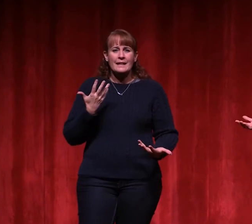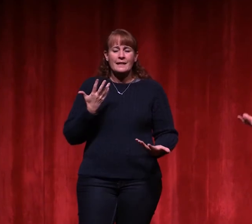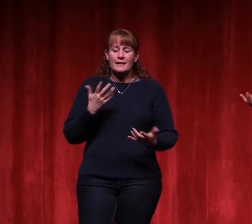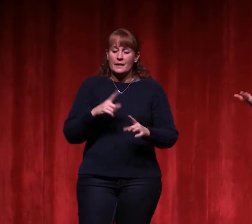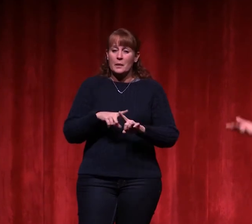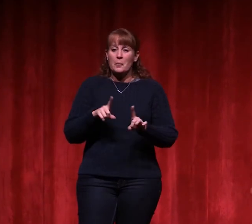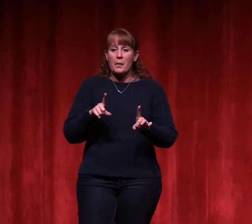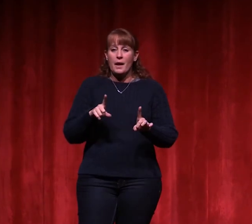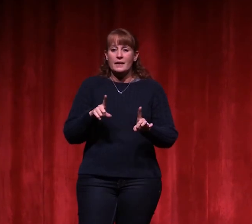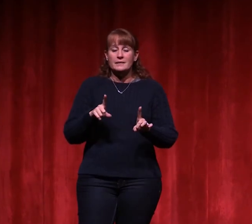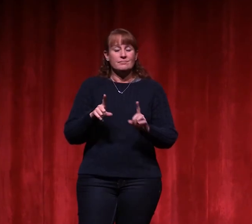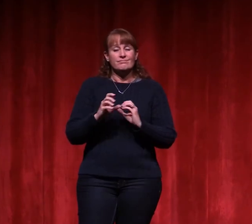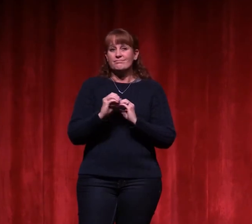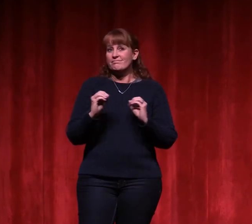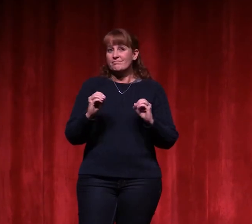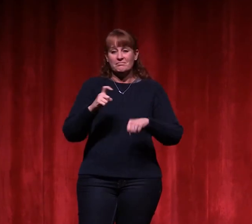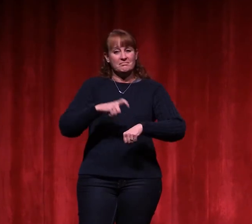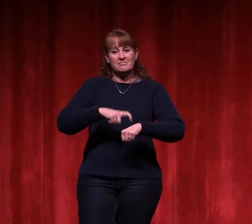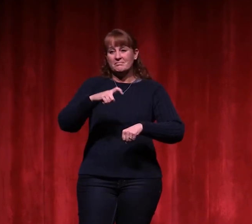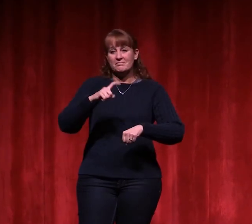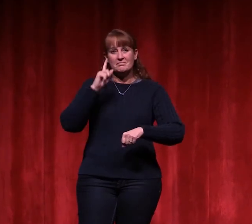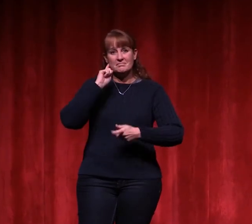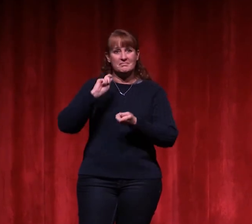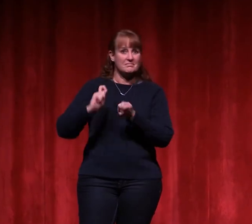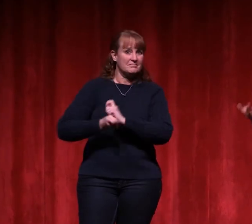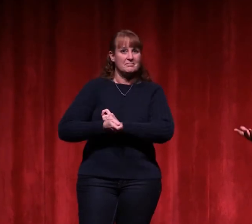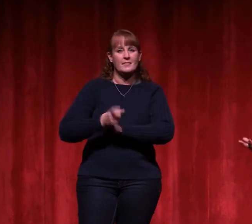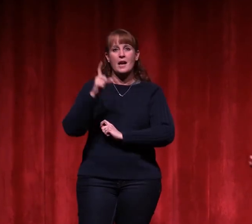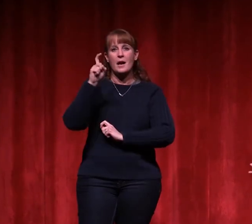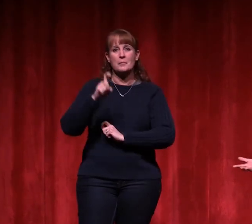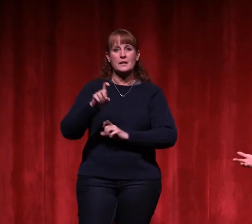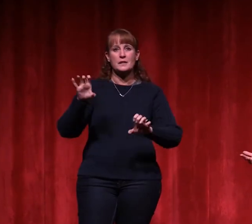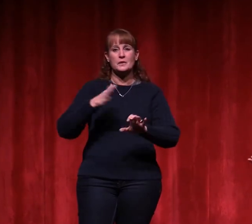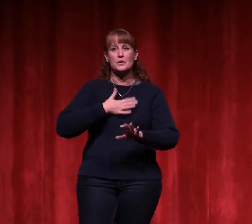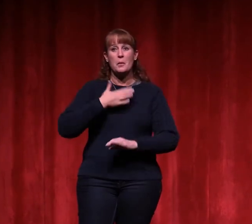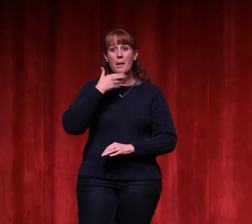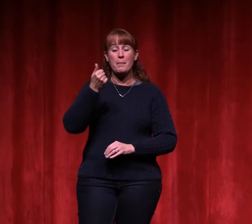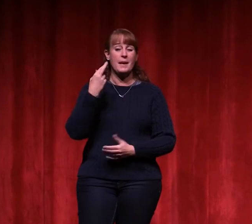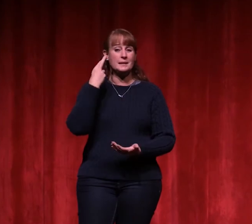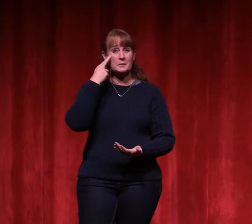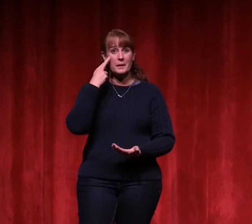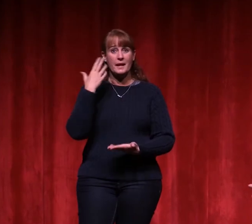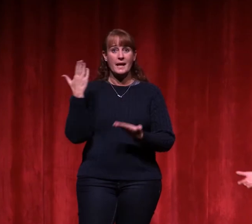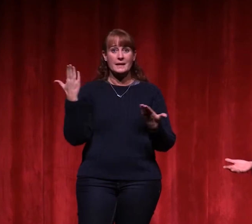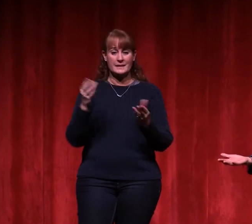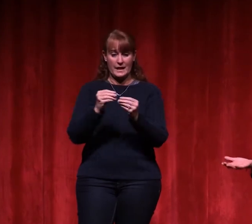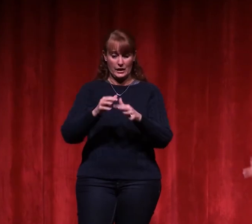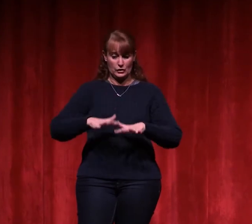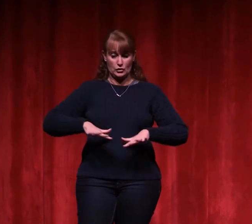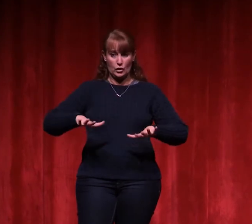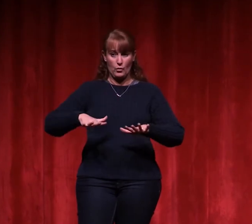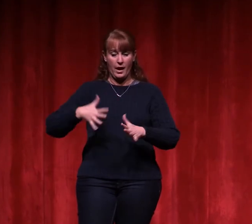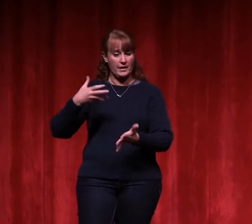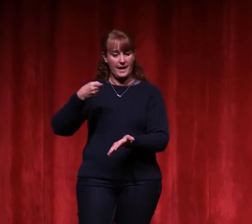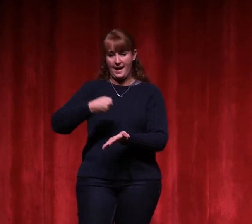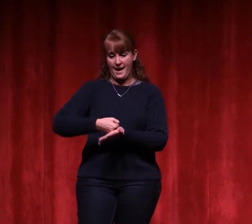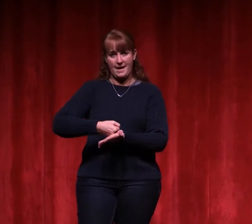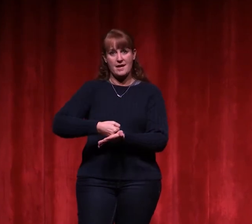But there's nothing I can do. I'll just have to do my best because here's the ground. And I